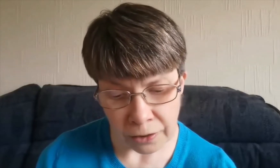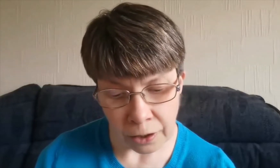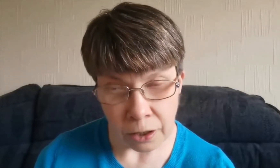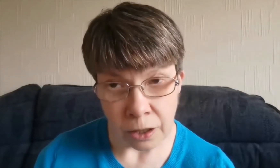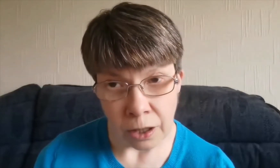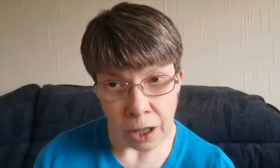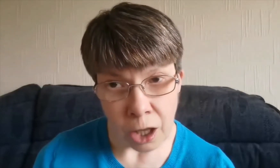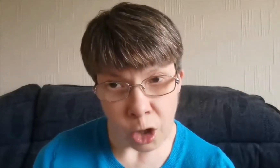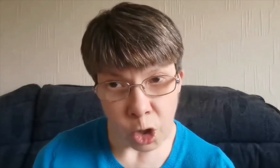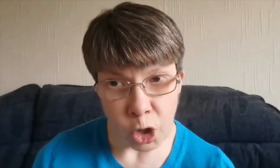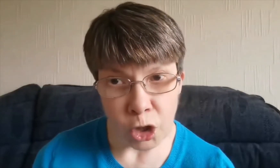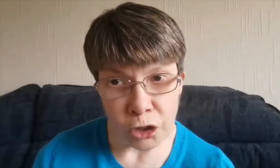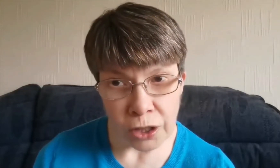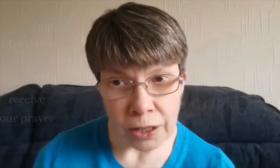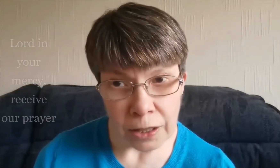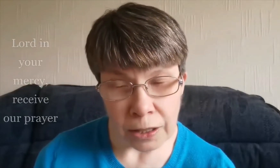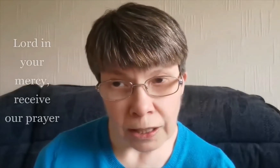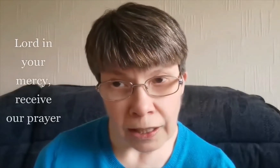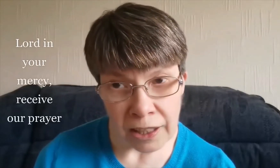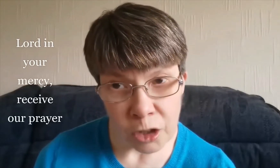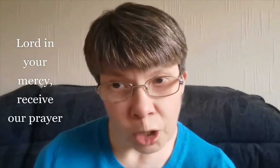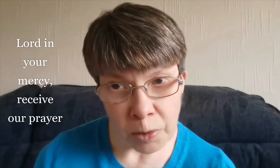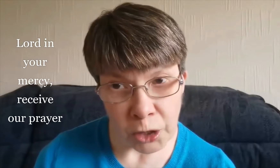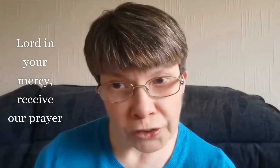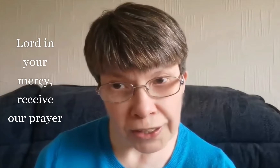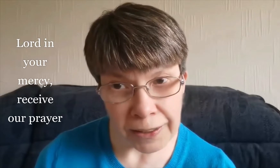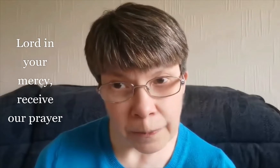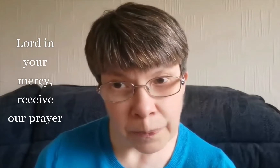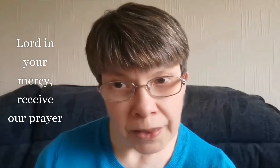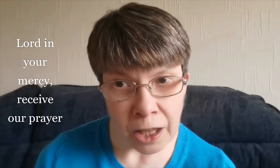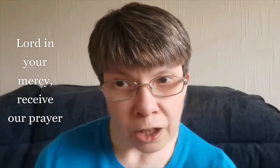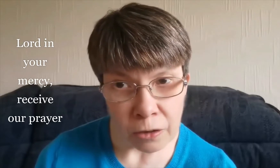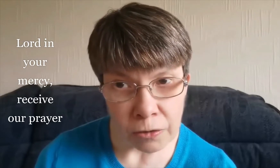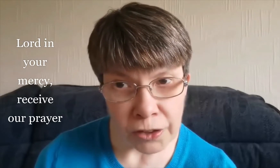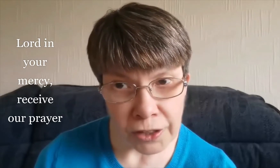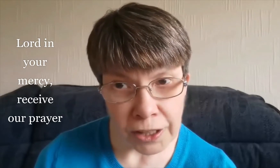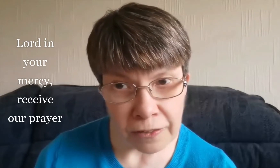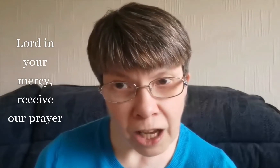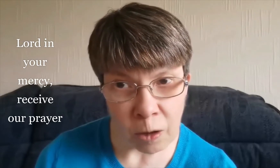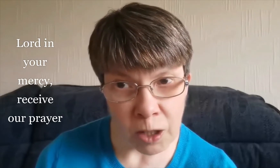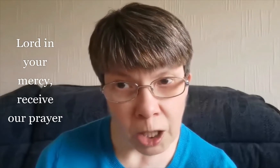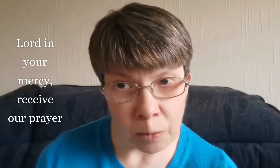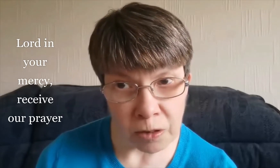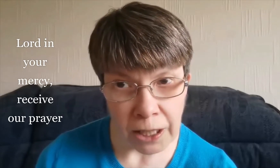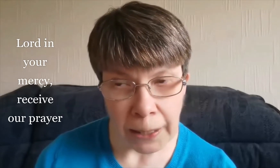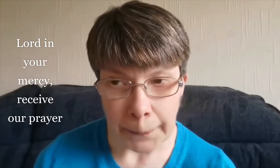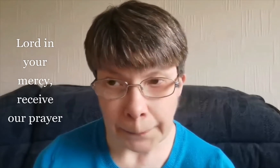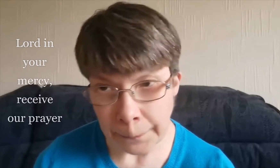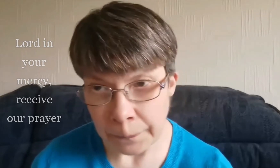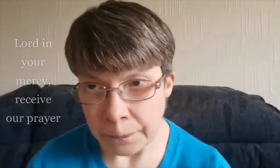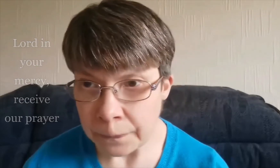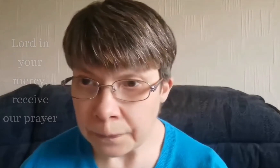peace. Lord, in your mercy, receive our prayer.